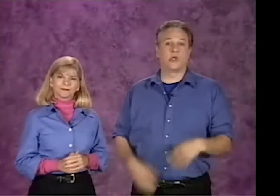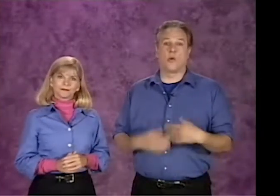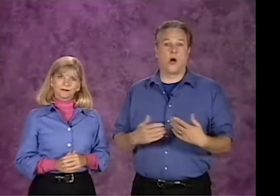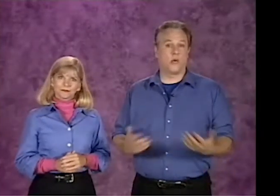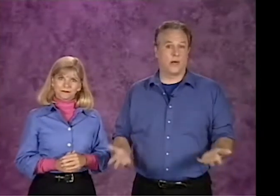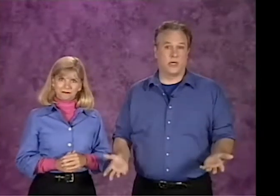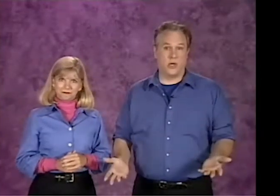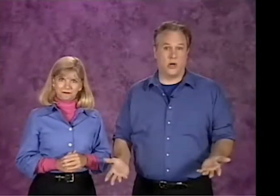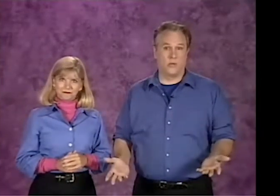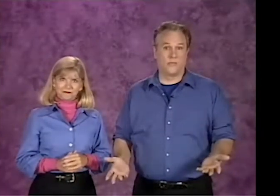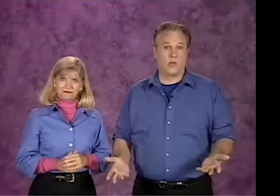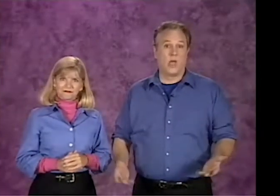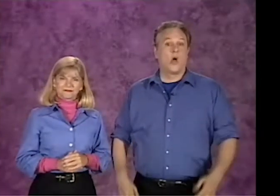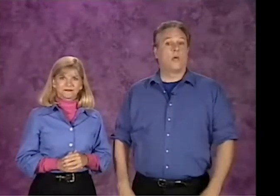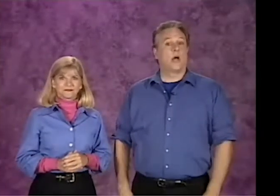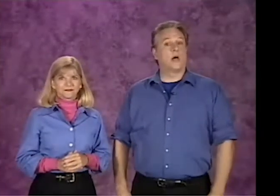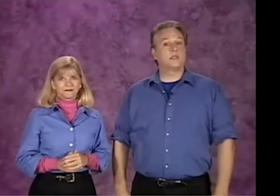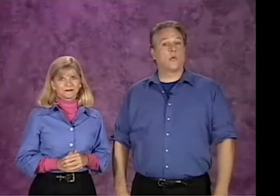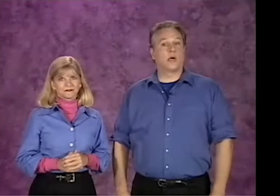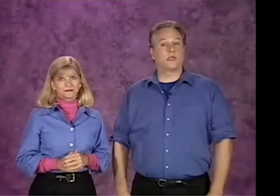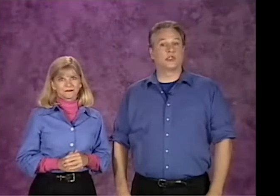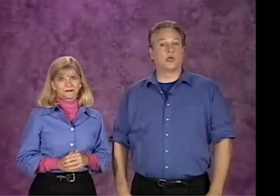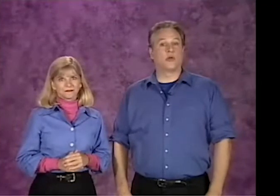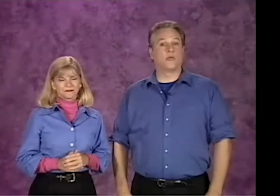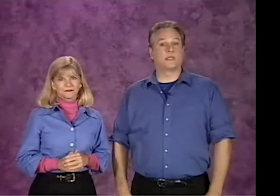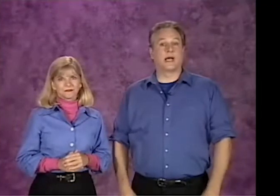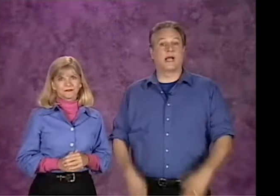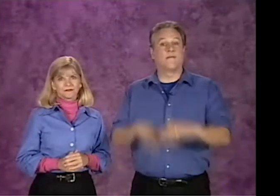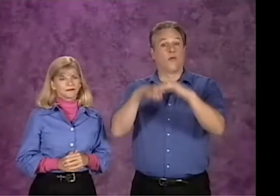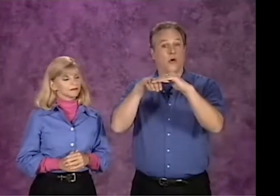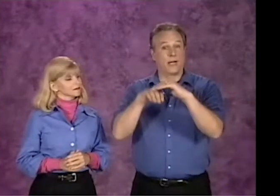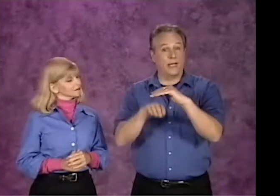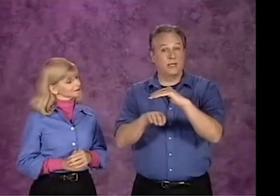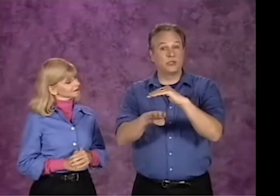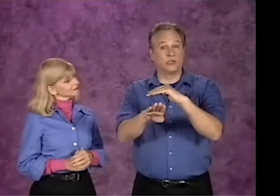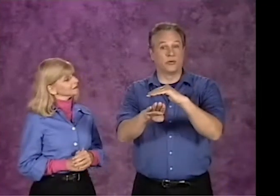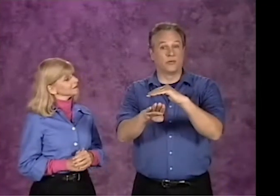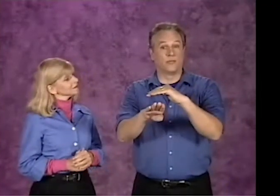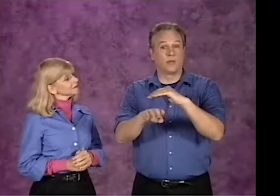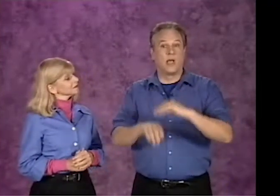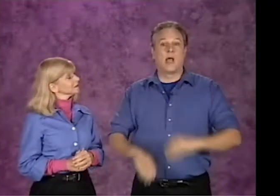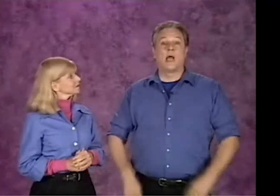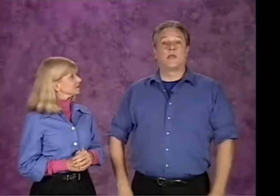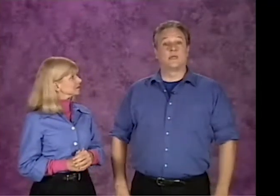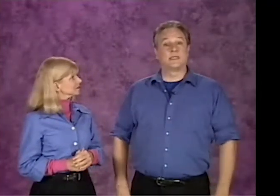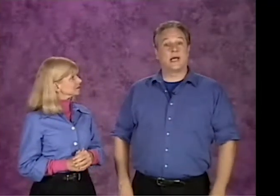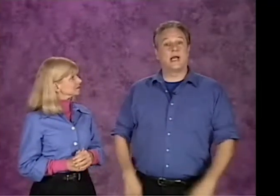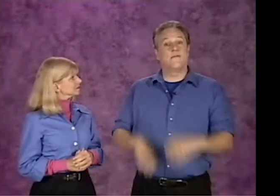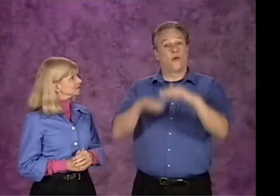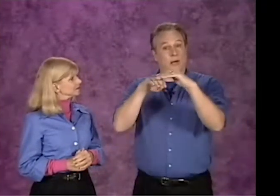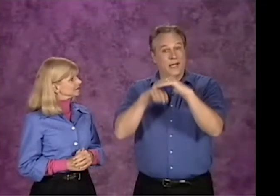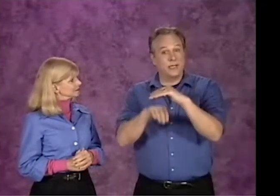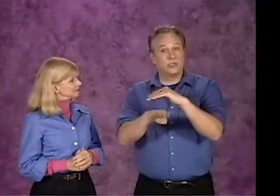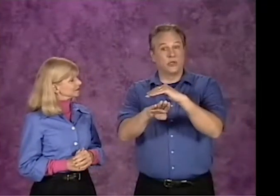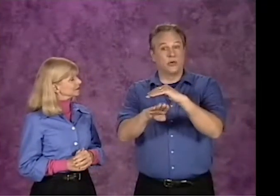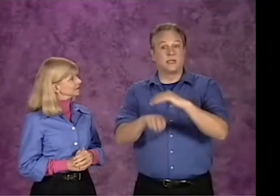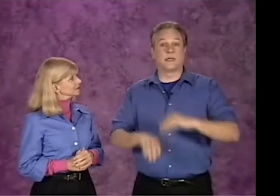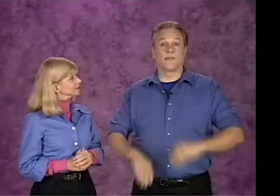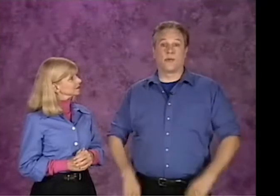you already know. We also want to show you the sign for into. The sign for into is a